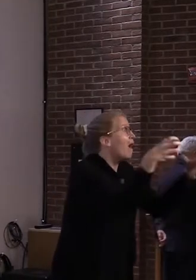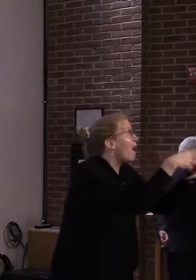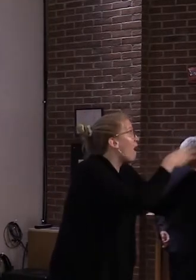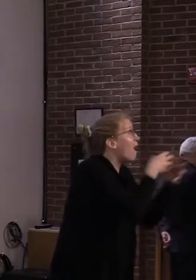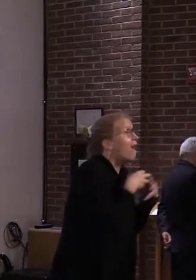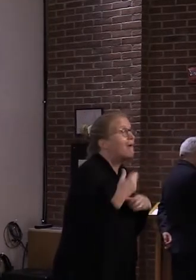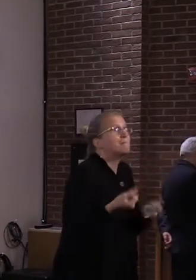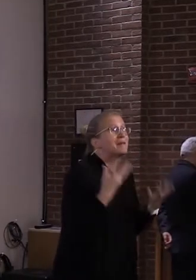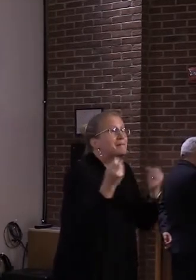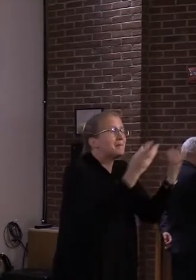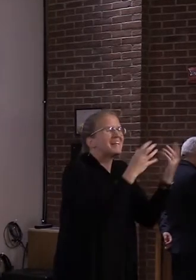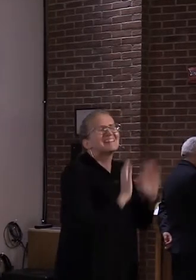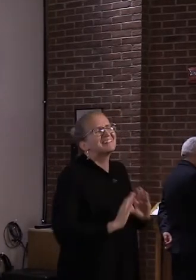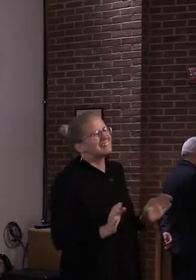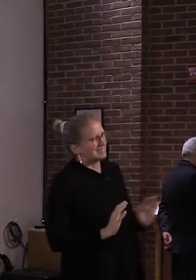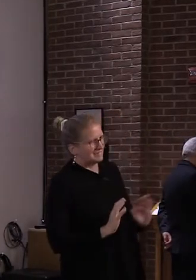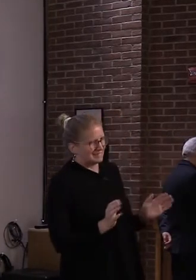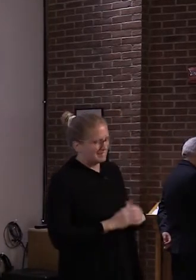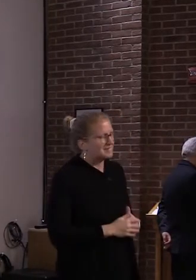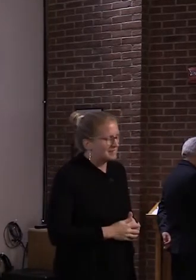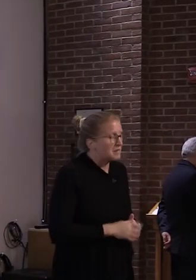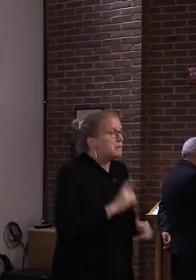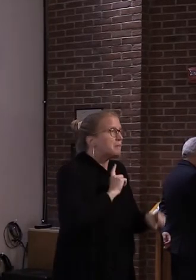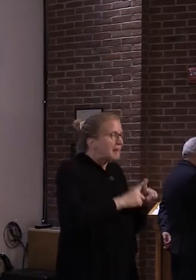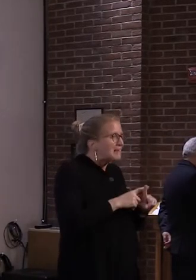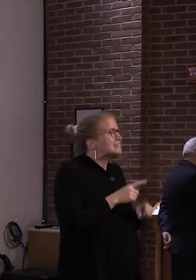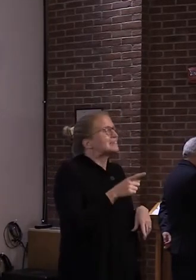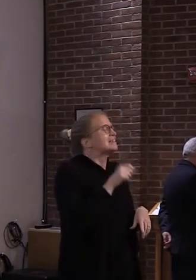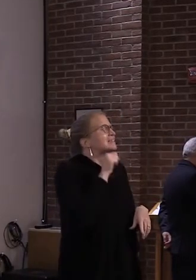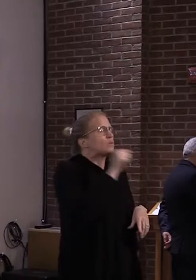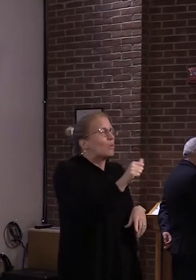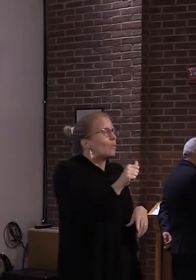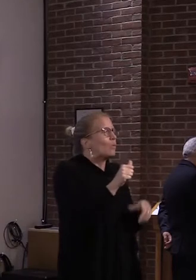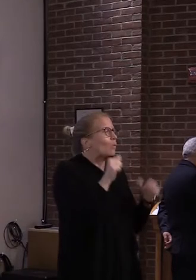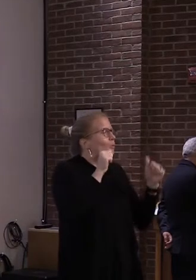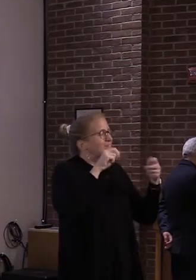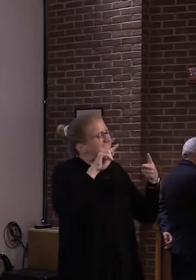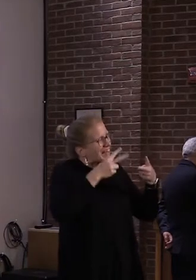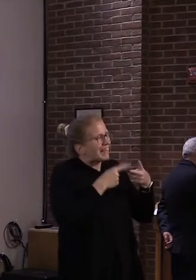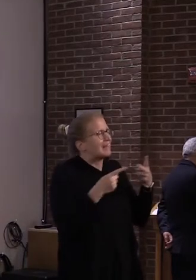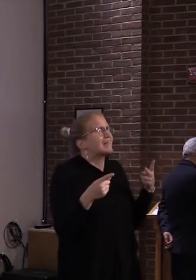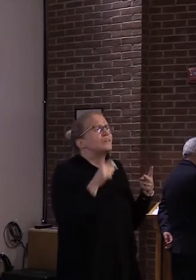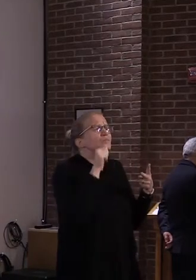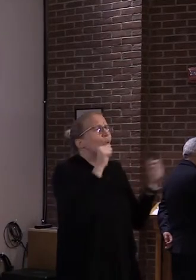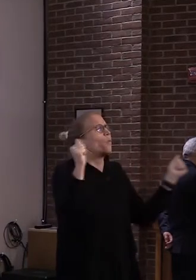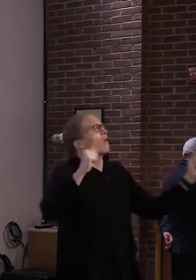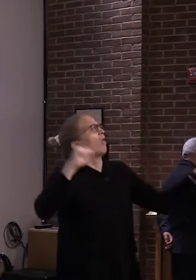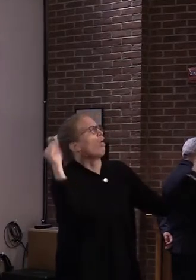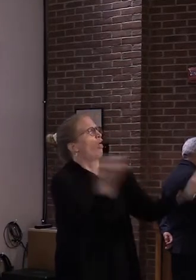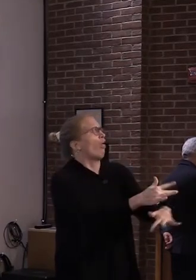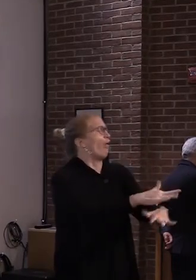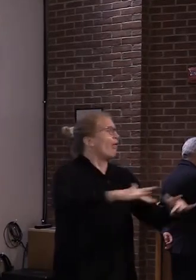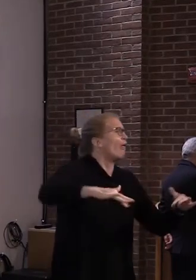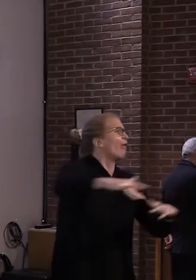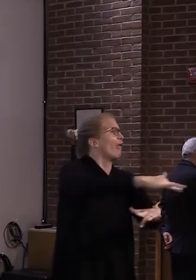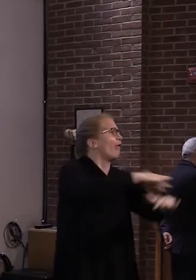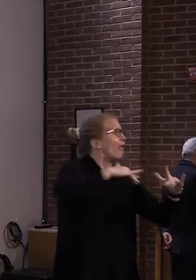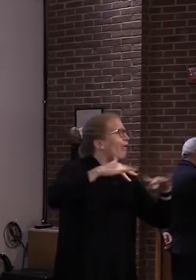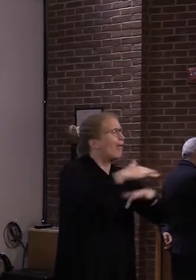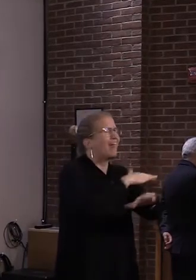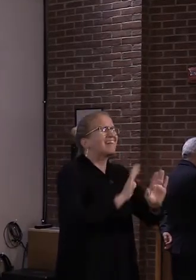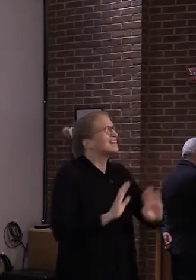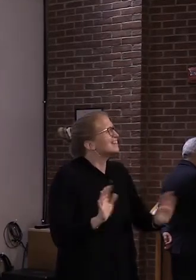crowded places. It's the reason we're not yet having mass gatherings of 1,000